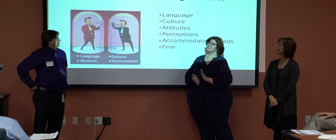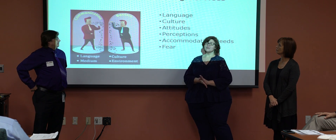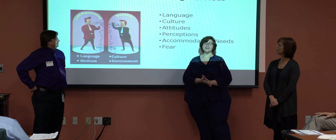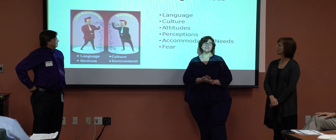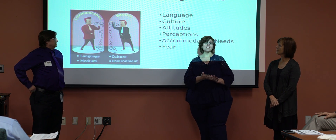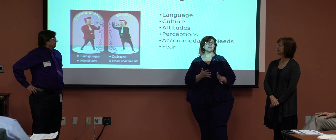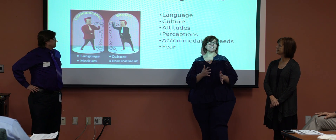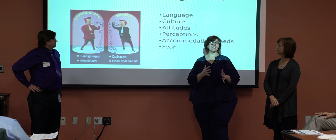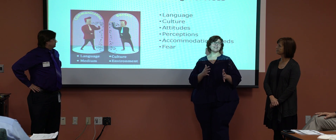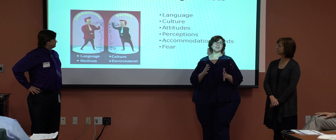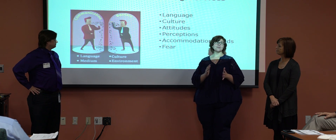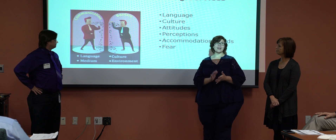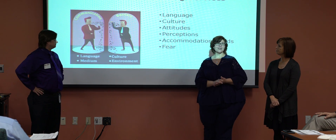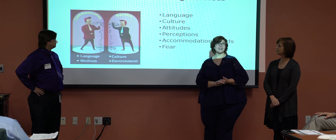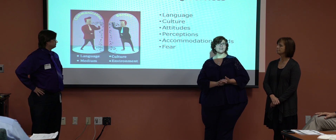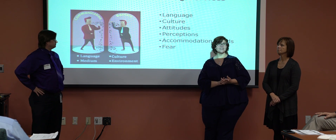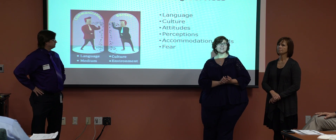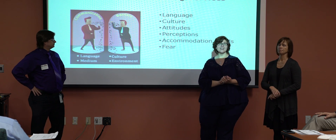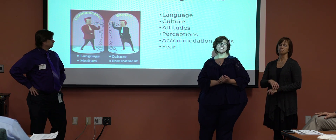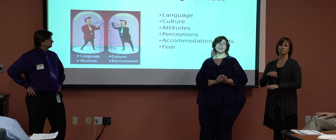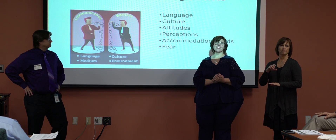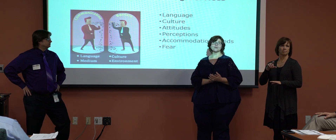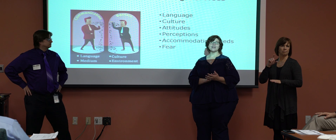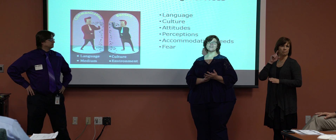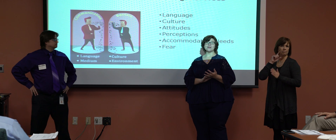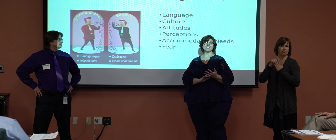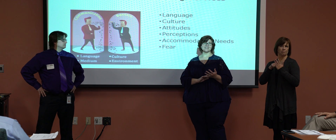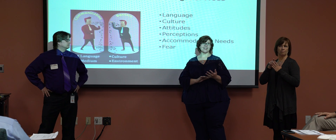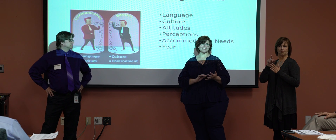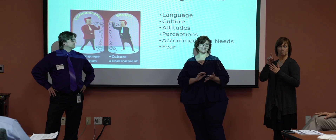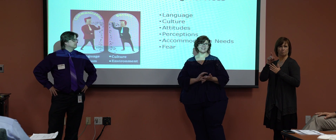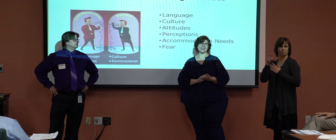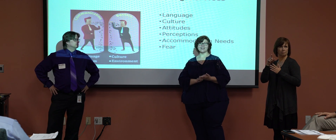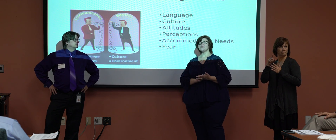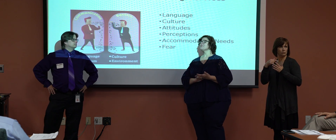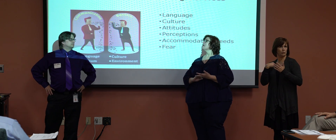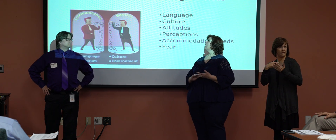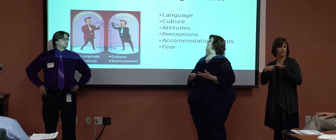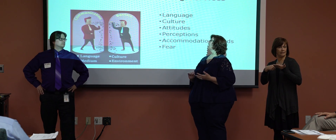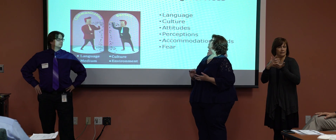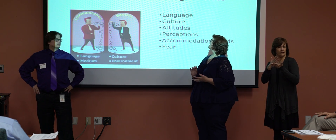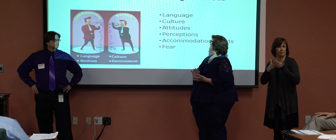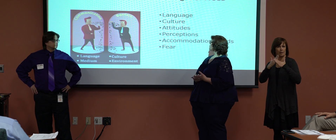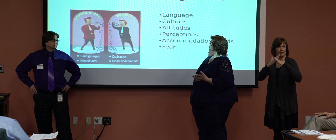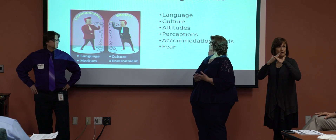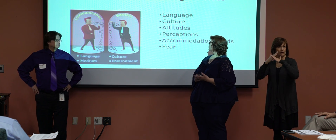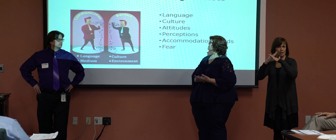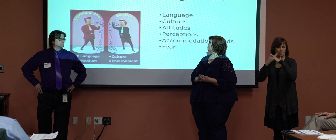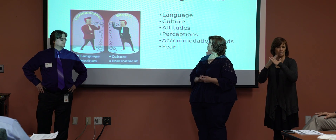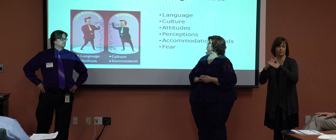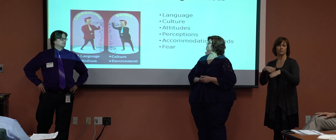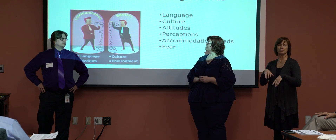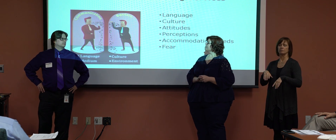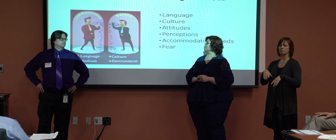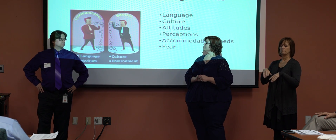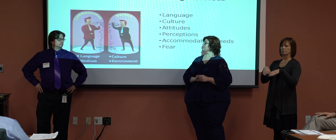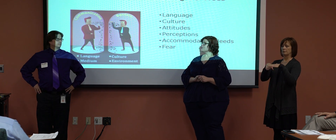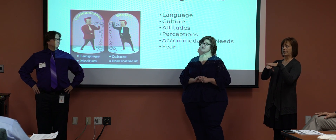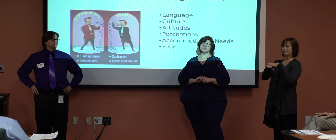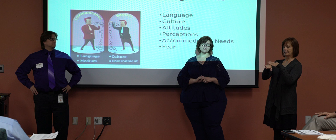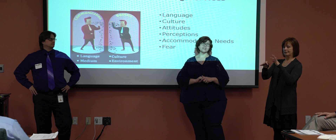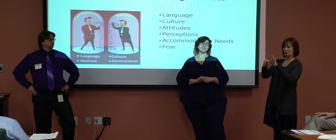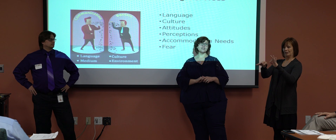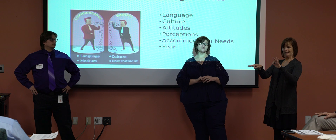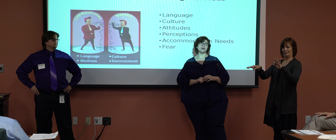So you notice some of the barriers that we have been discussing today. Language access is